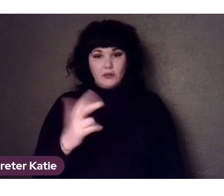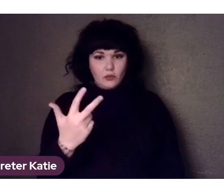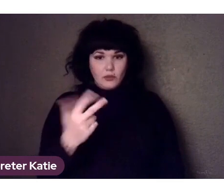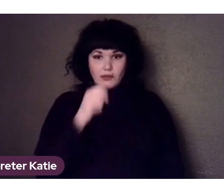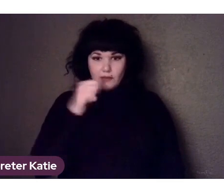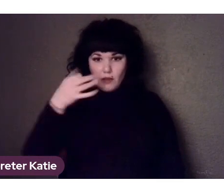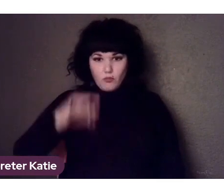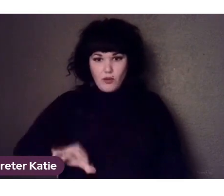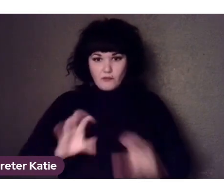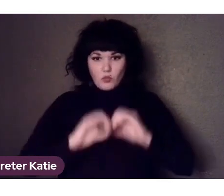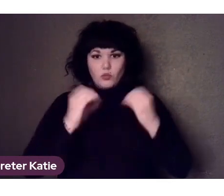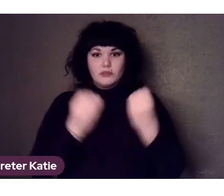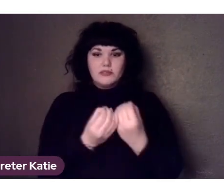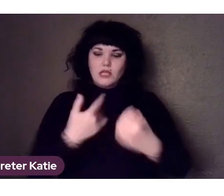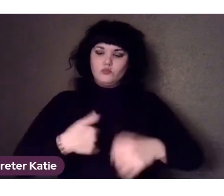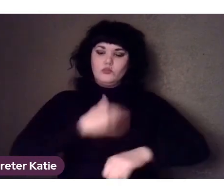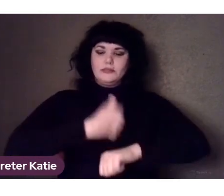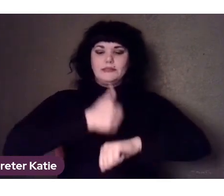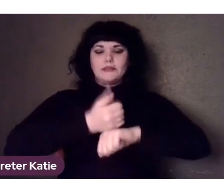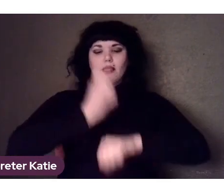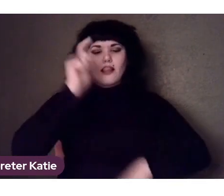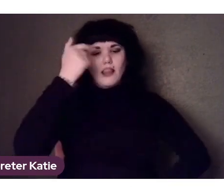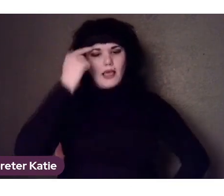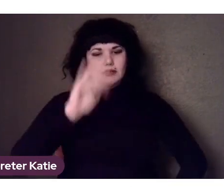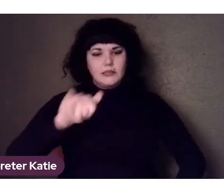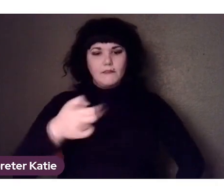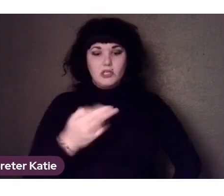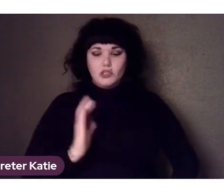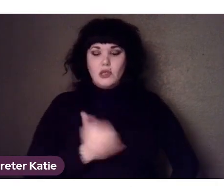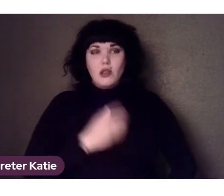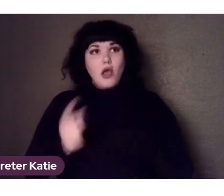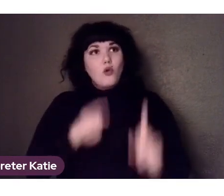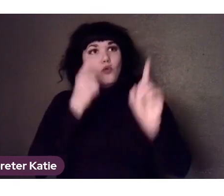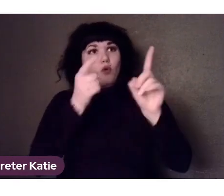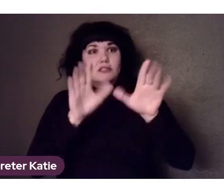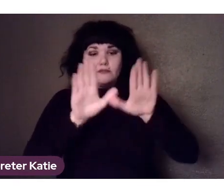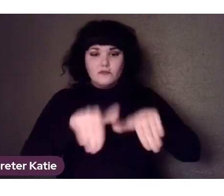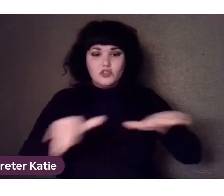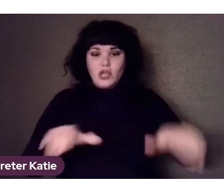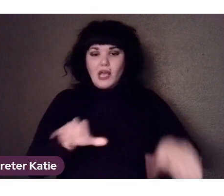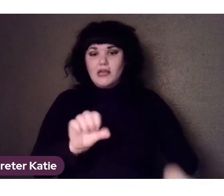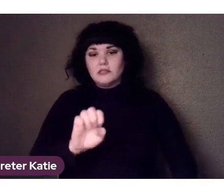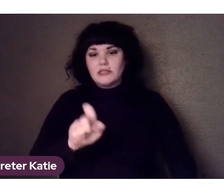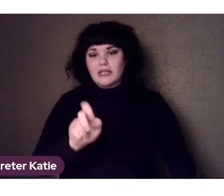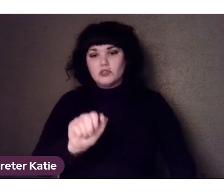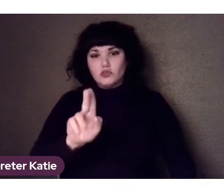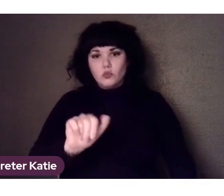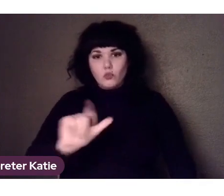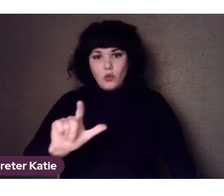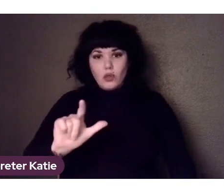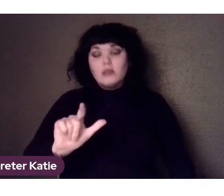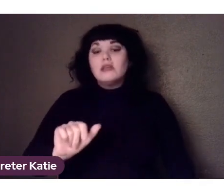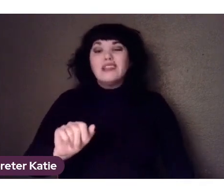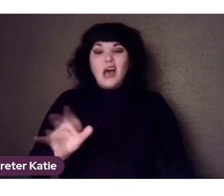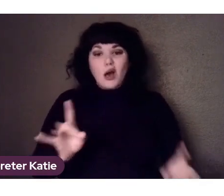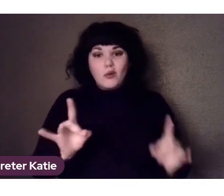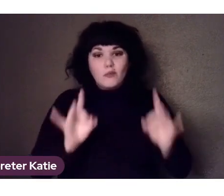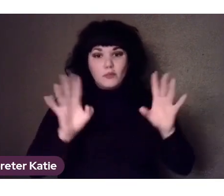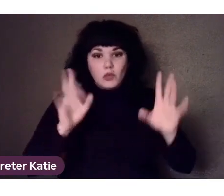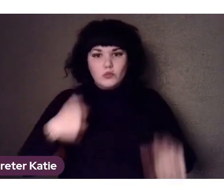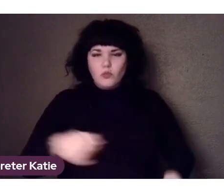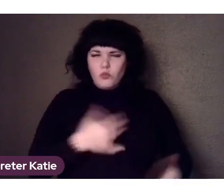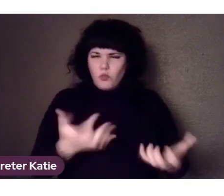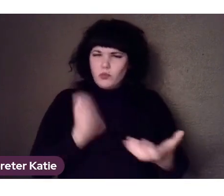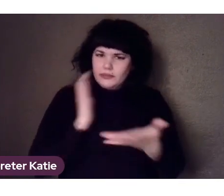in Lansing, Michigan, working to end child sexual abuse. If you're new here, that's who we are. And while I will not be sharing